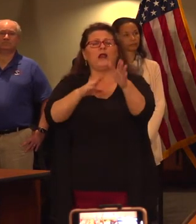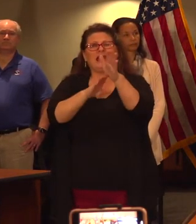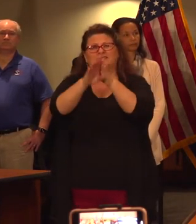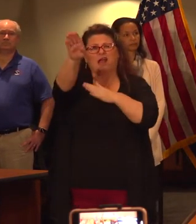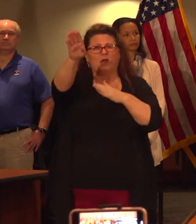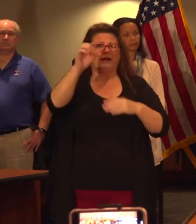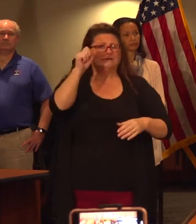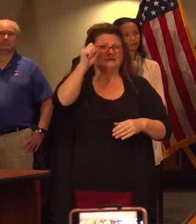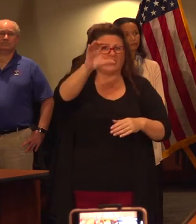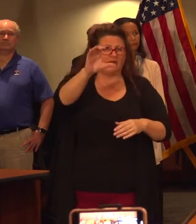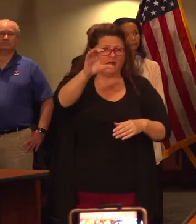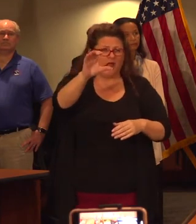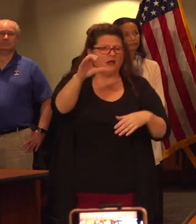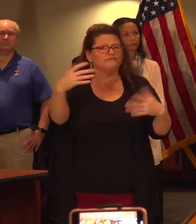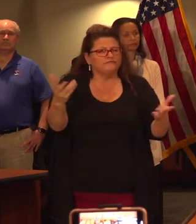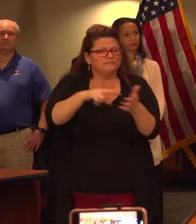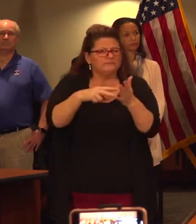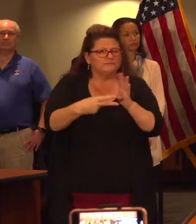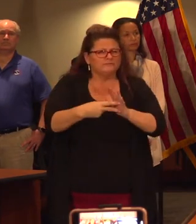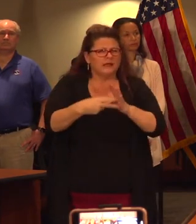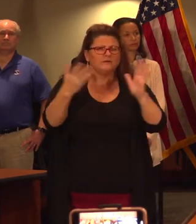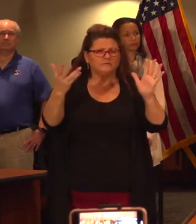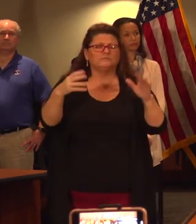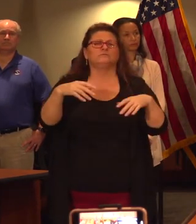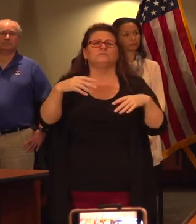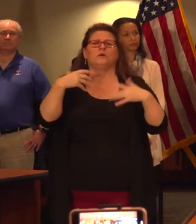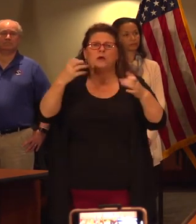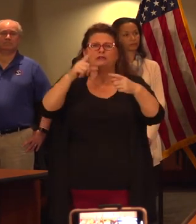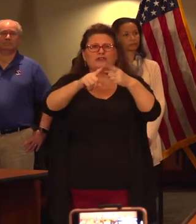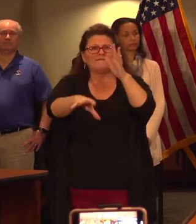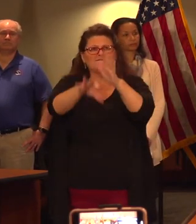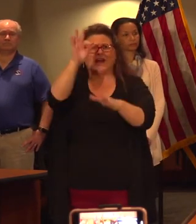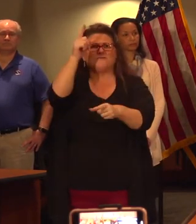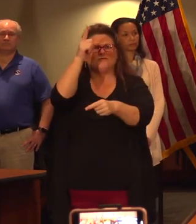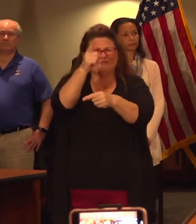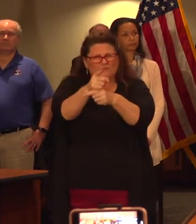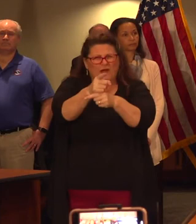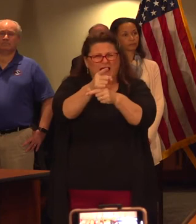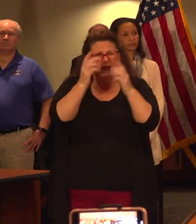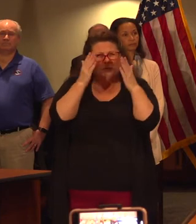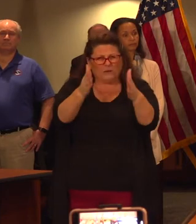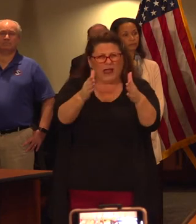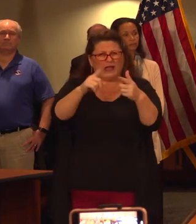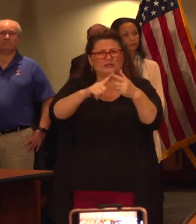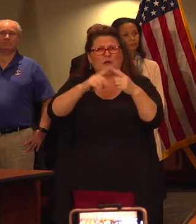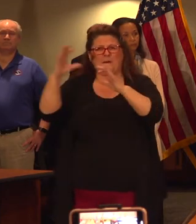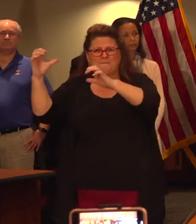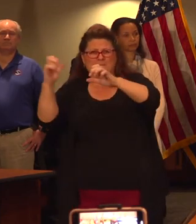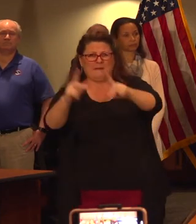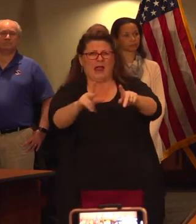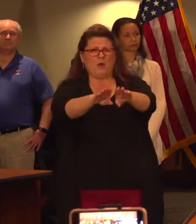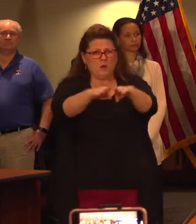South Carolina. And what is that? That is to accelerate, to find the best practices to get us back working at